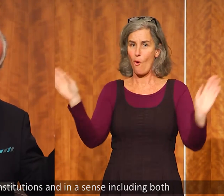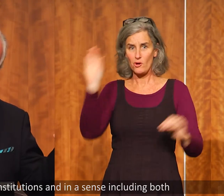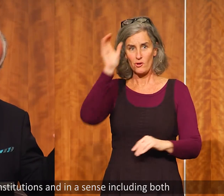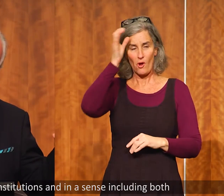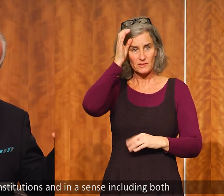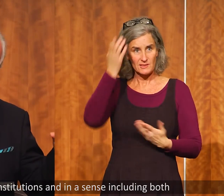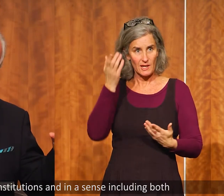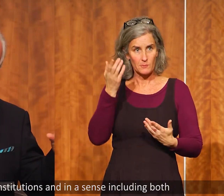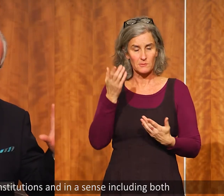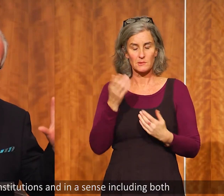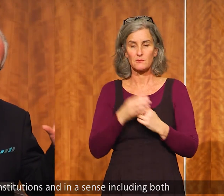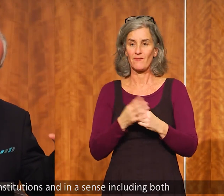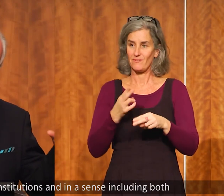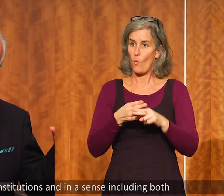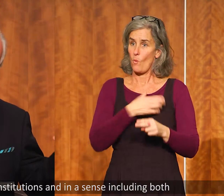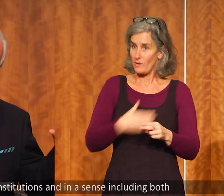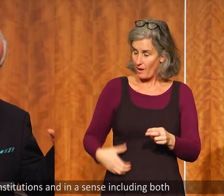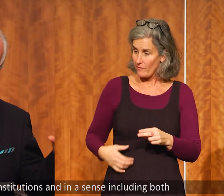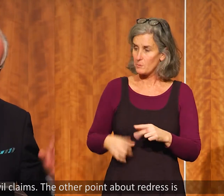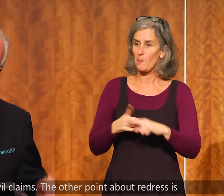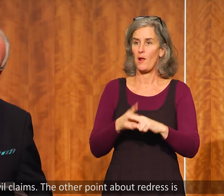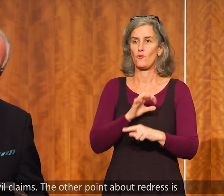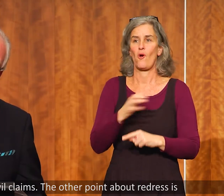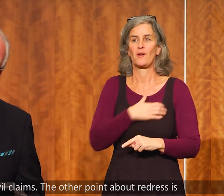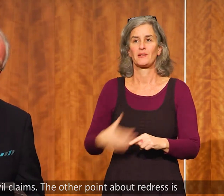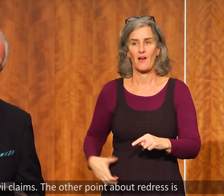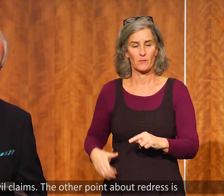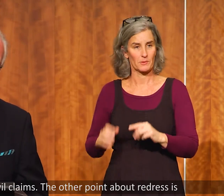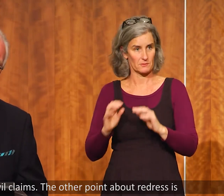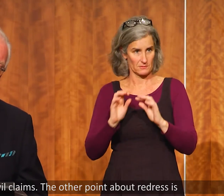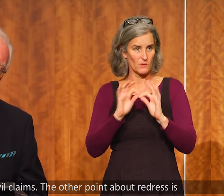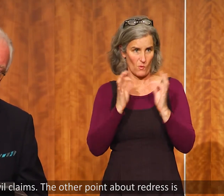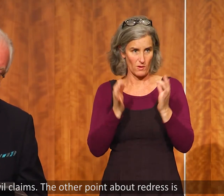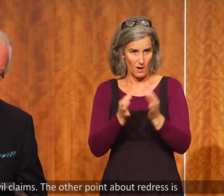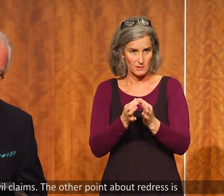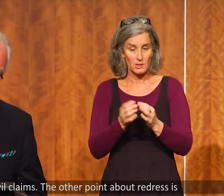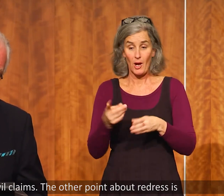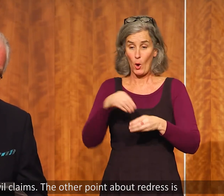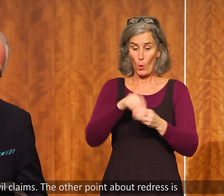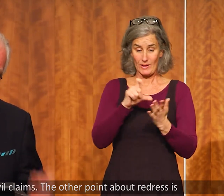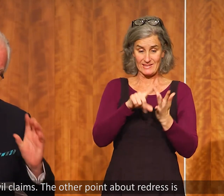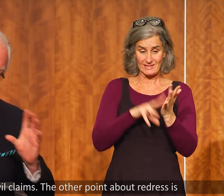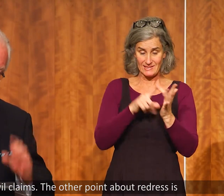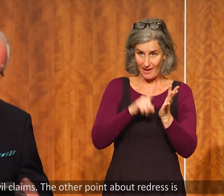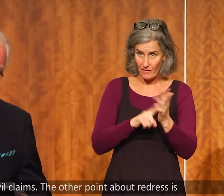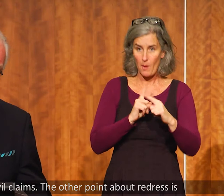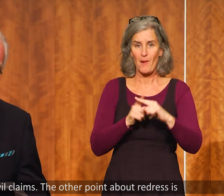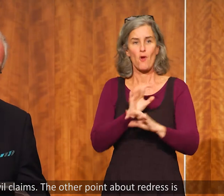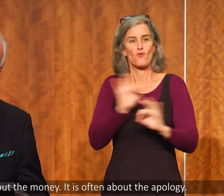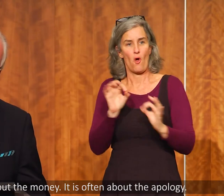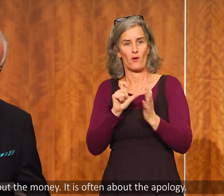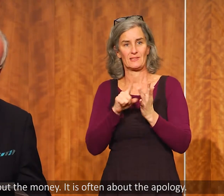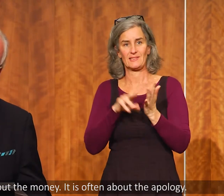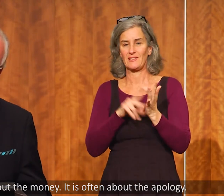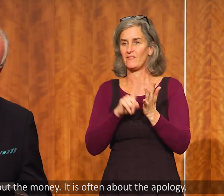government institutions, and in a sense includes both civil and non-civil claims. The other point about redress is it's